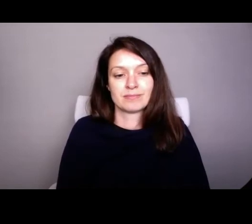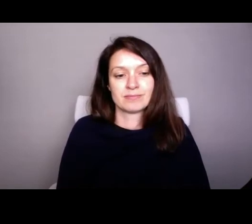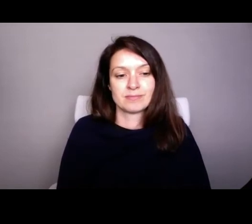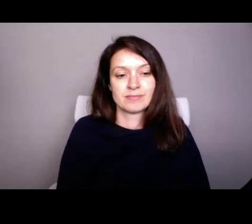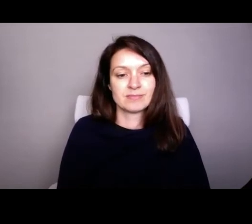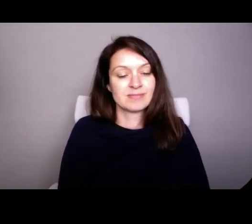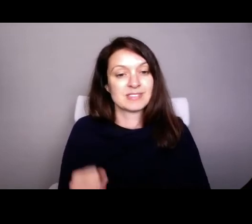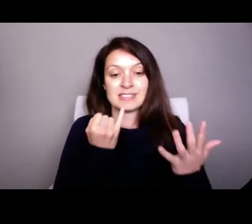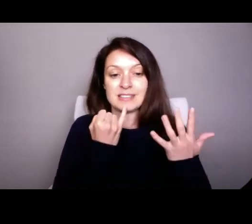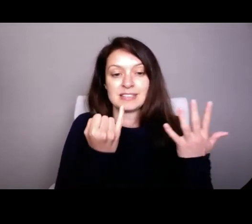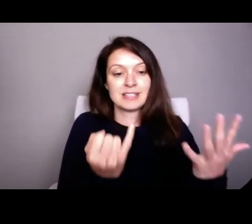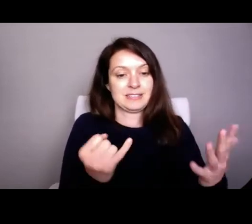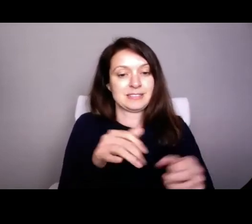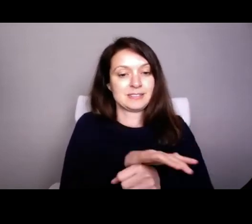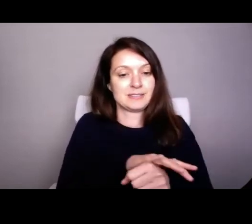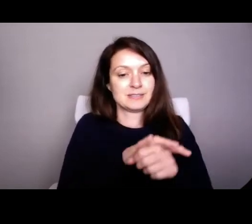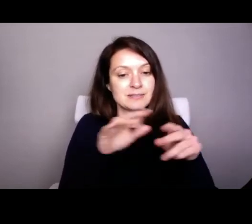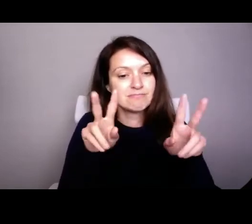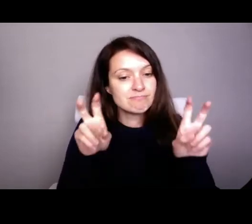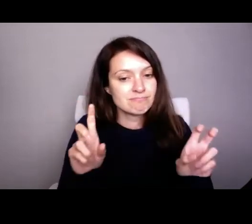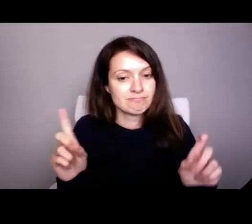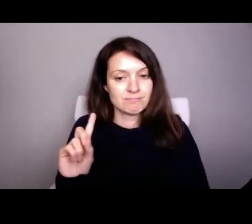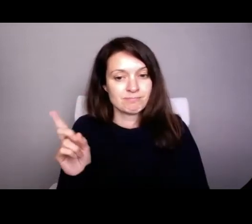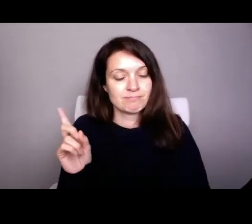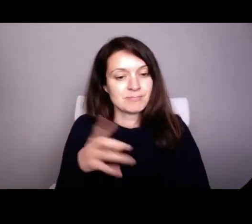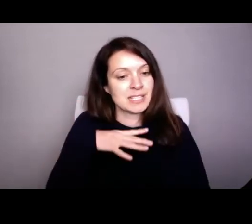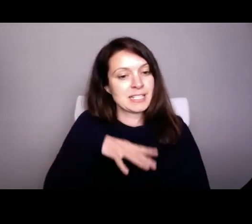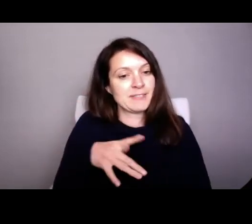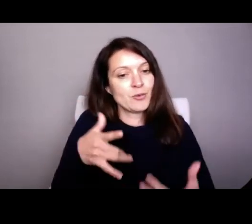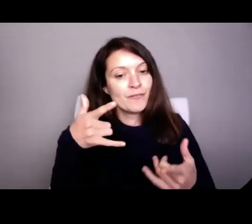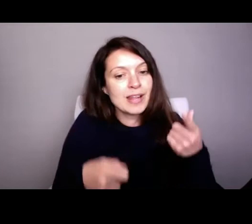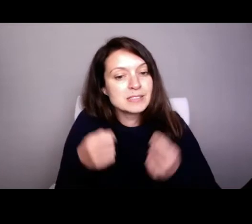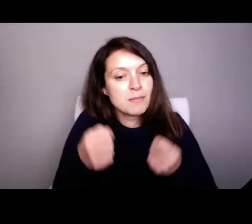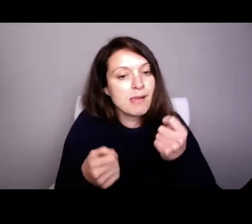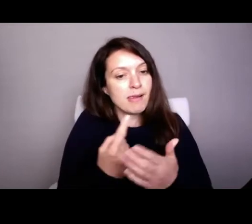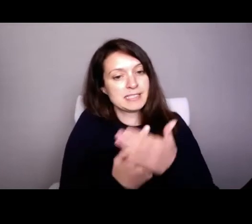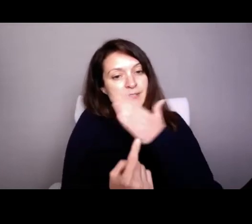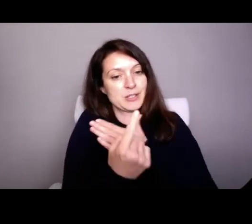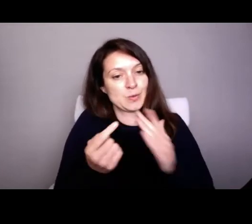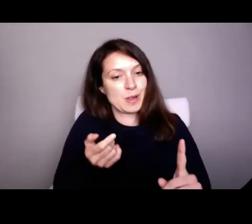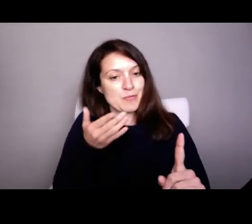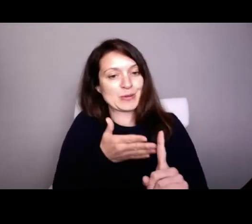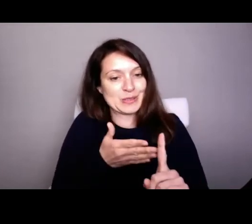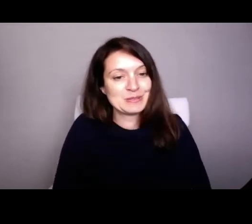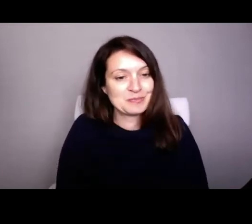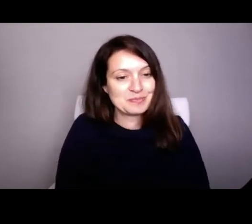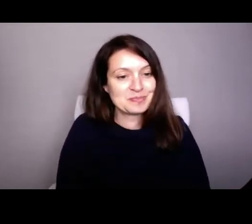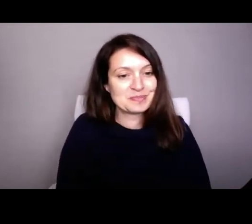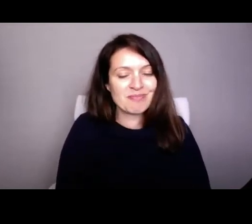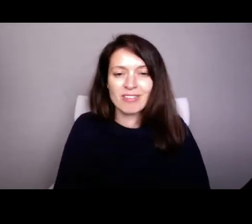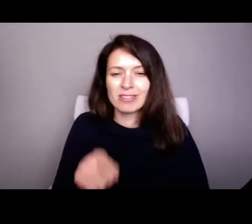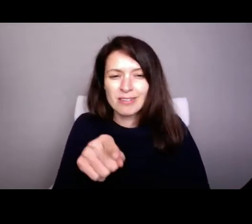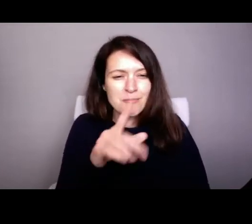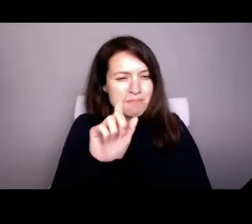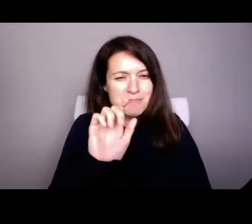survey and the different sections within that was the need for a flexible and individualised approach. And that was really evident through some of